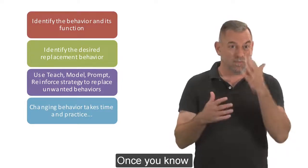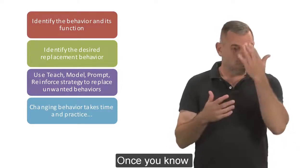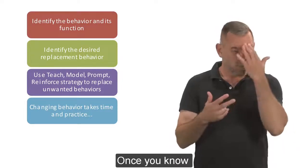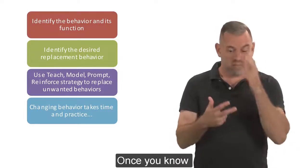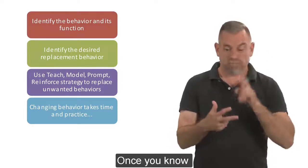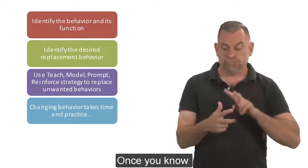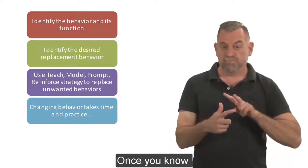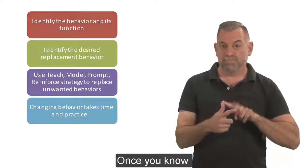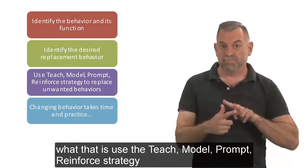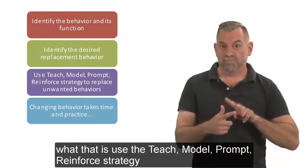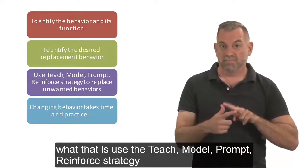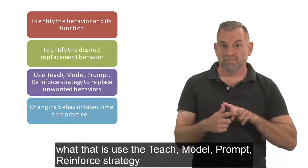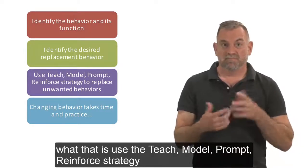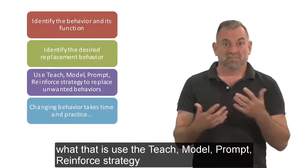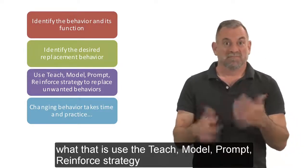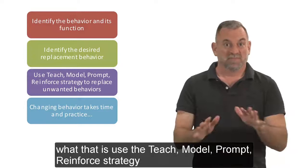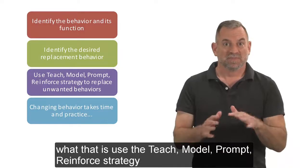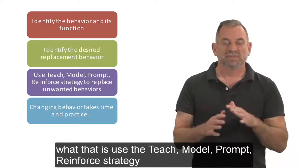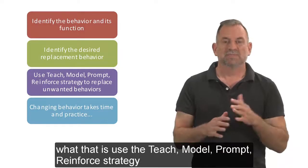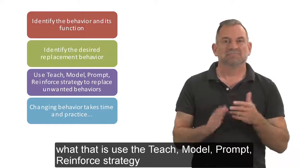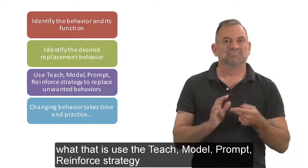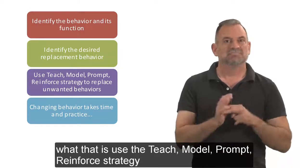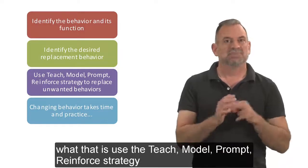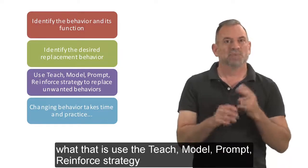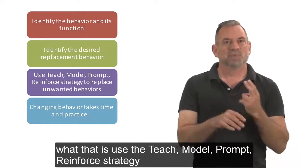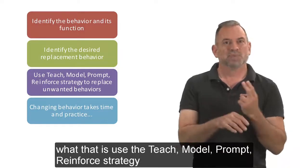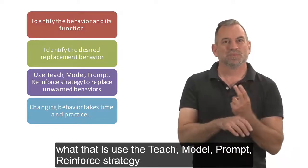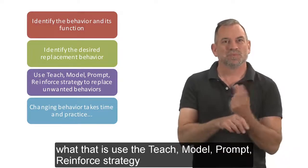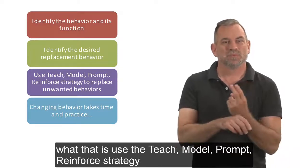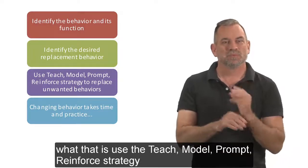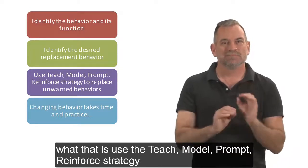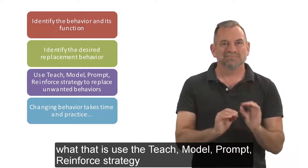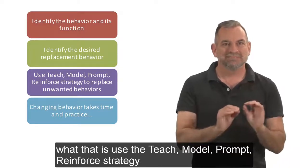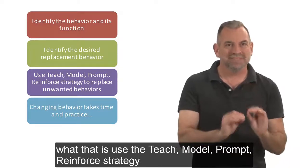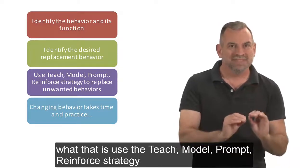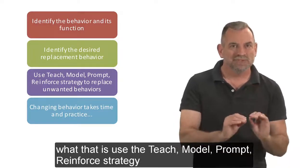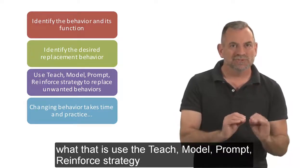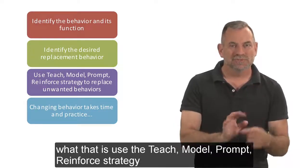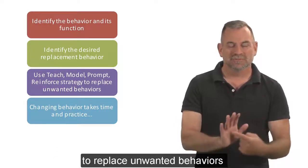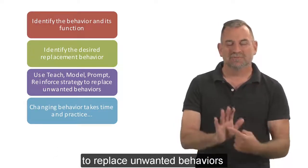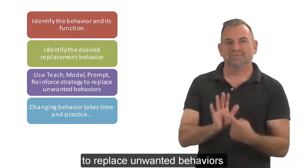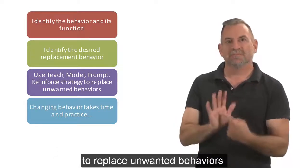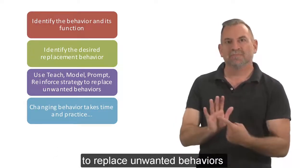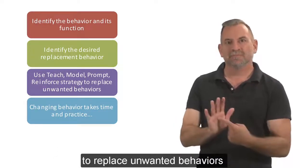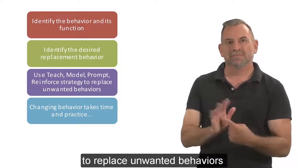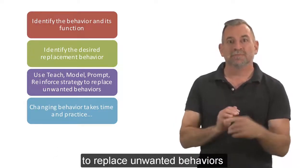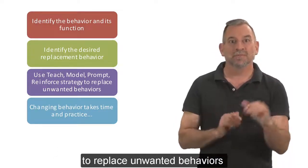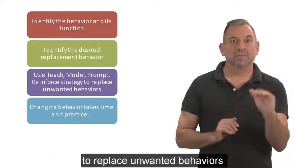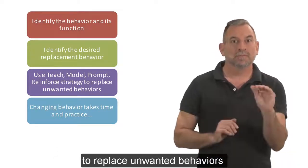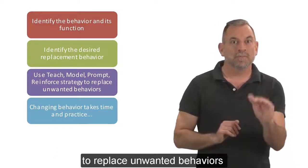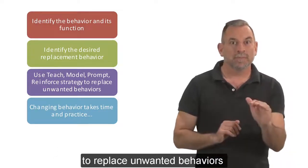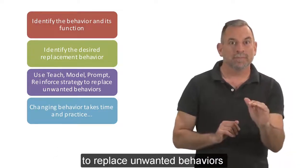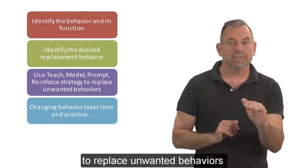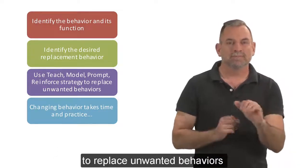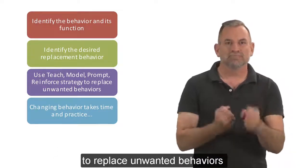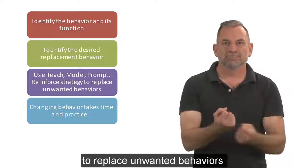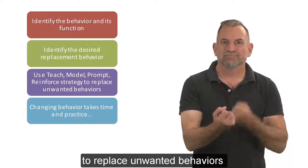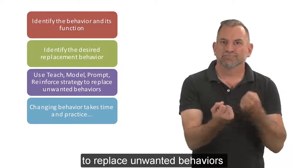Once you know what that is, use the teach, model, prompt, reinforce strategy to replace